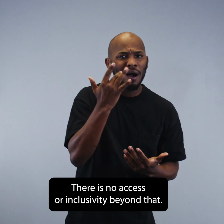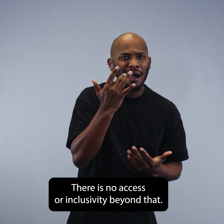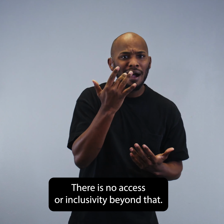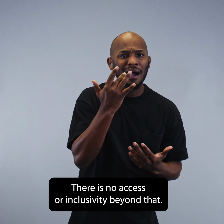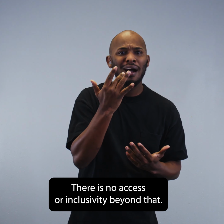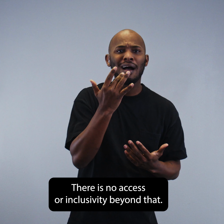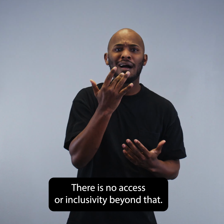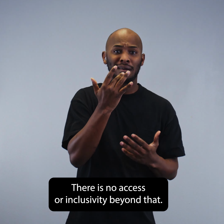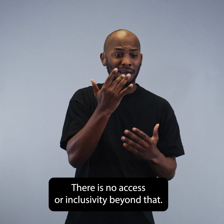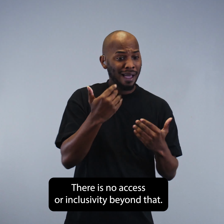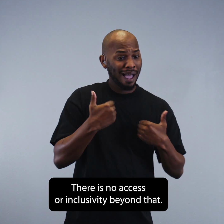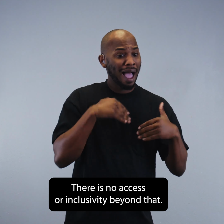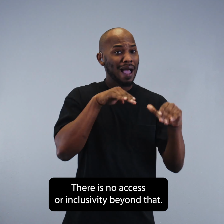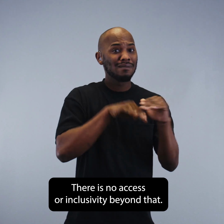inclusivity beyond that.